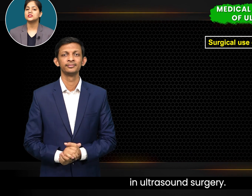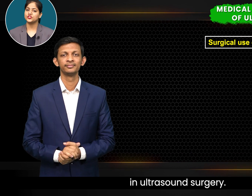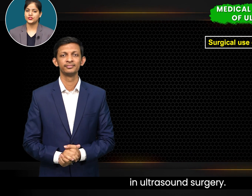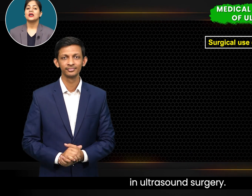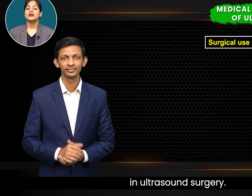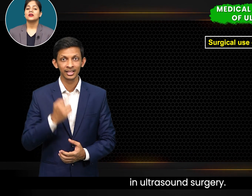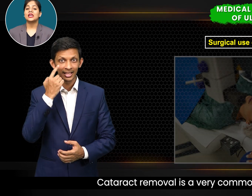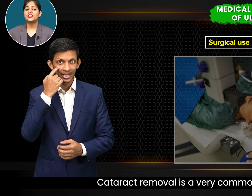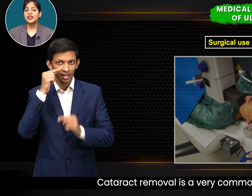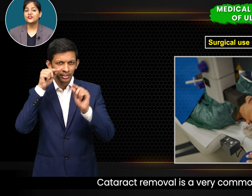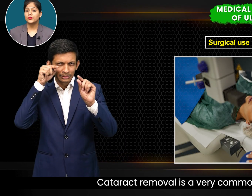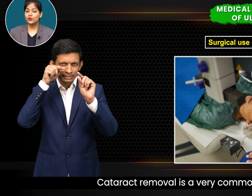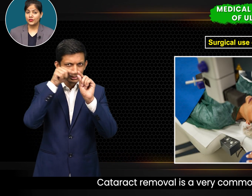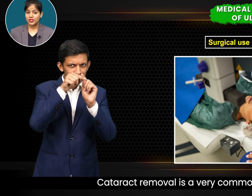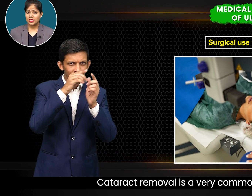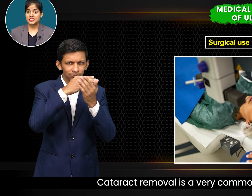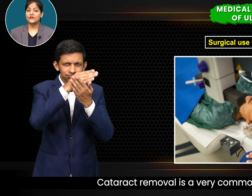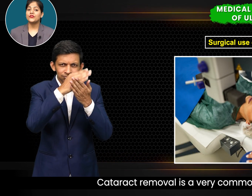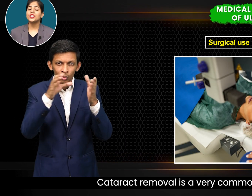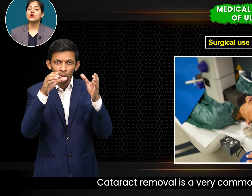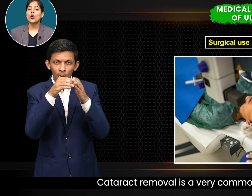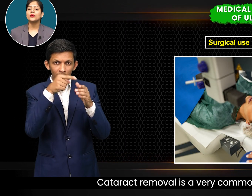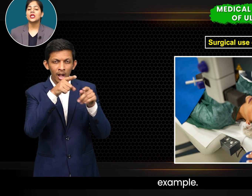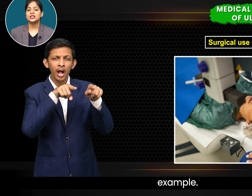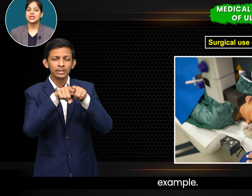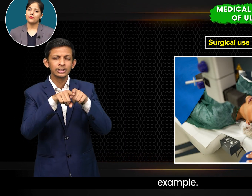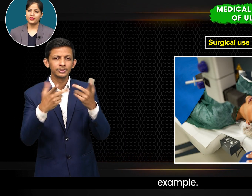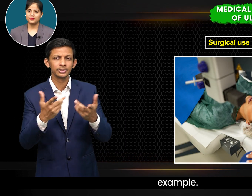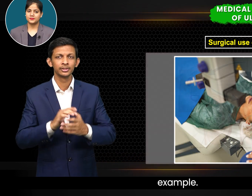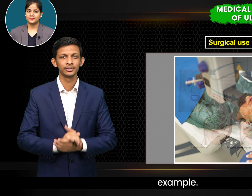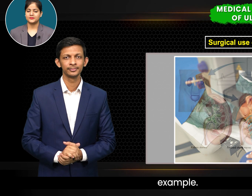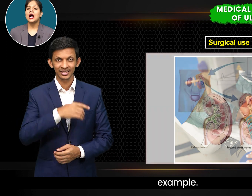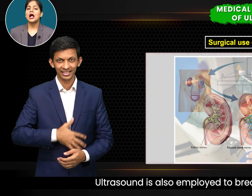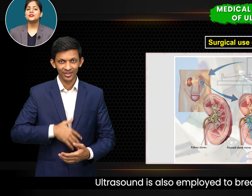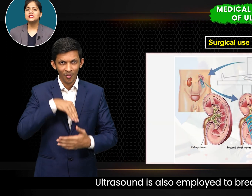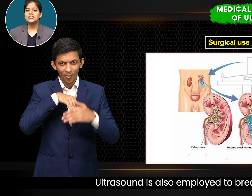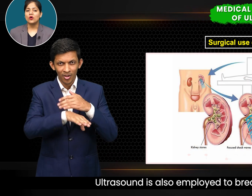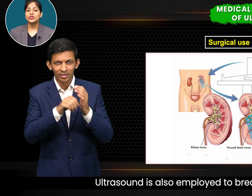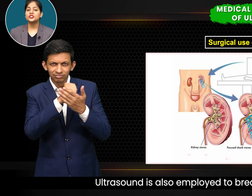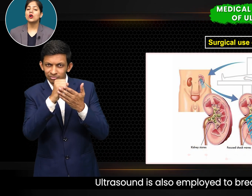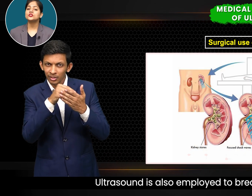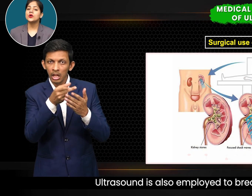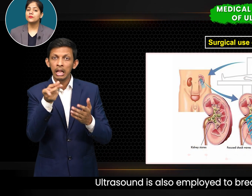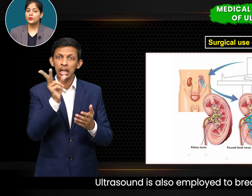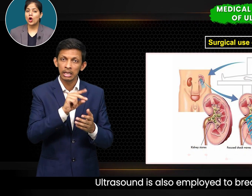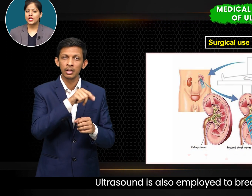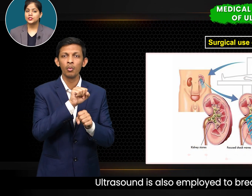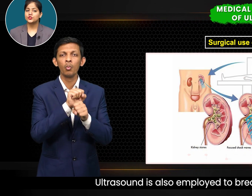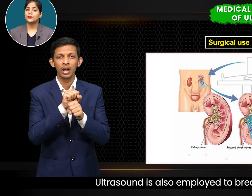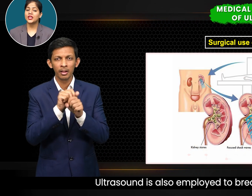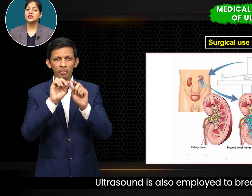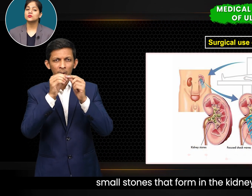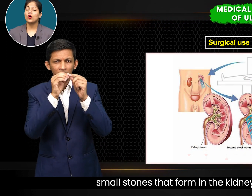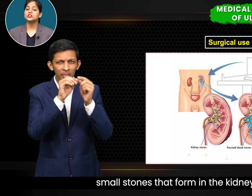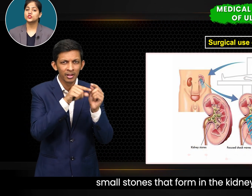ultrasound surgery. Cataract removal is a very common example. Ultrasound is also employed